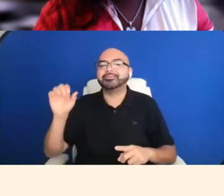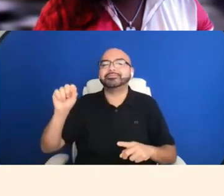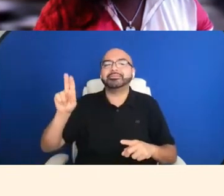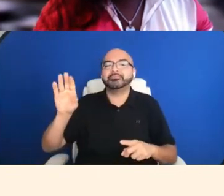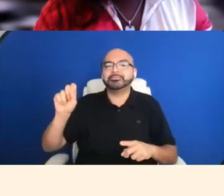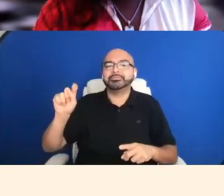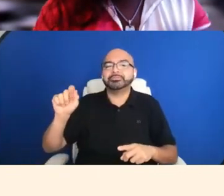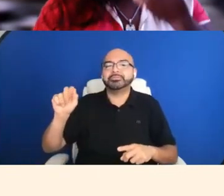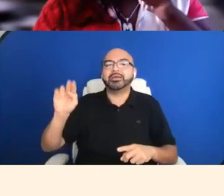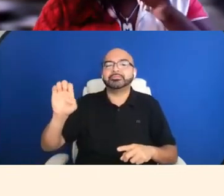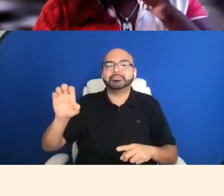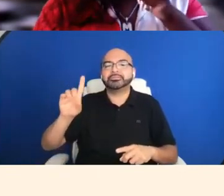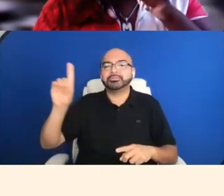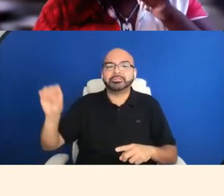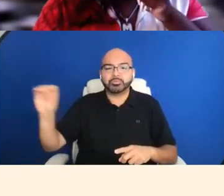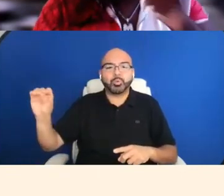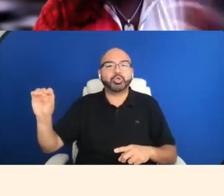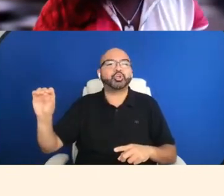disorder